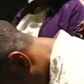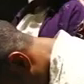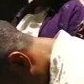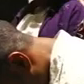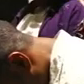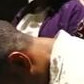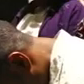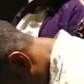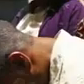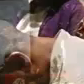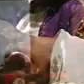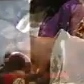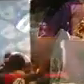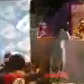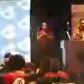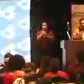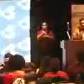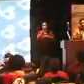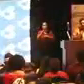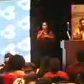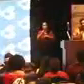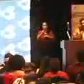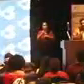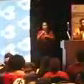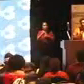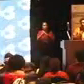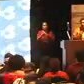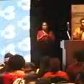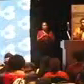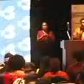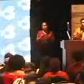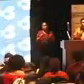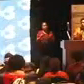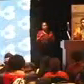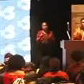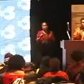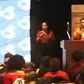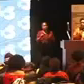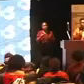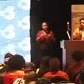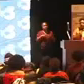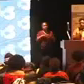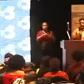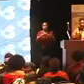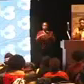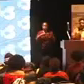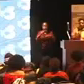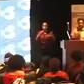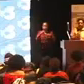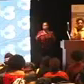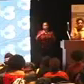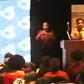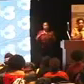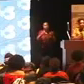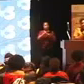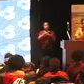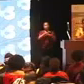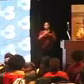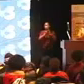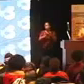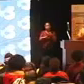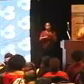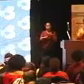Before going into the break, I think I'll also make another clarification. We had in the last